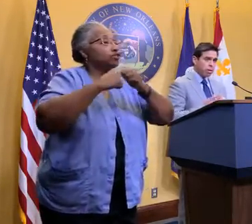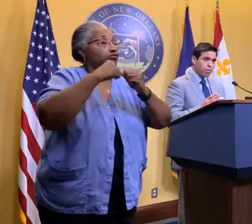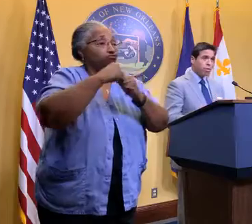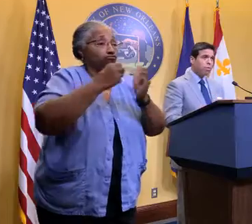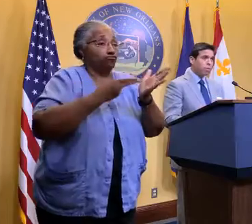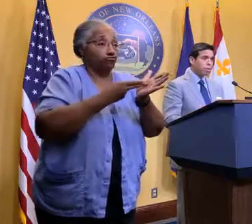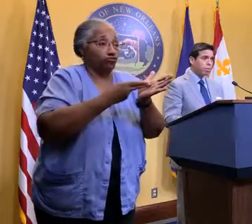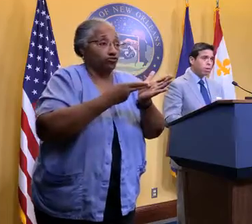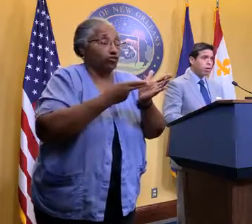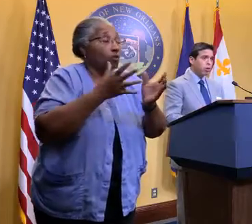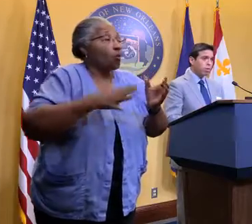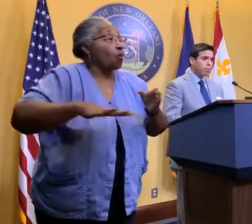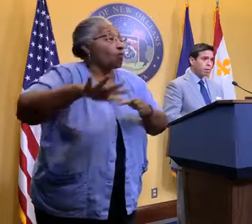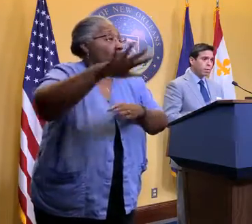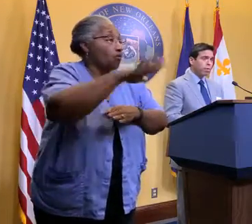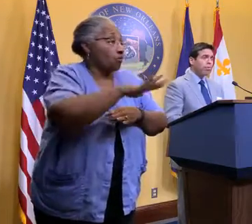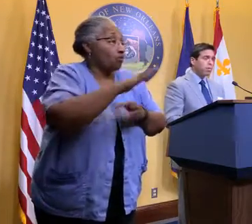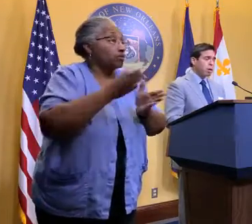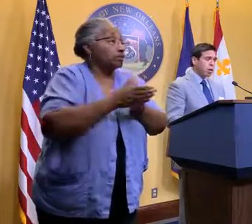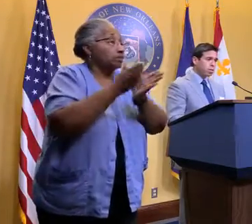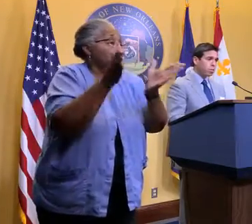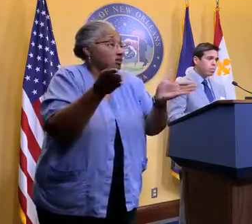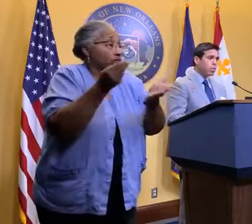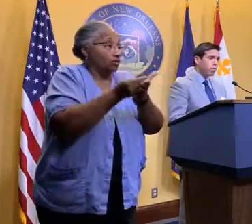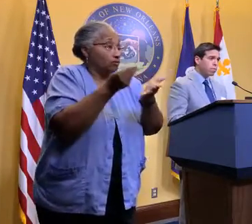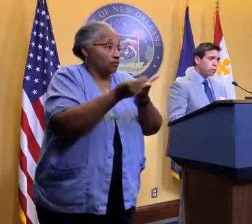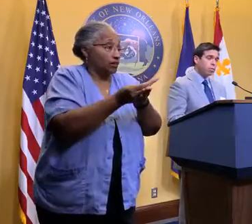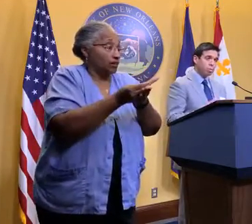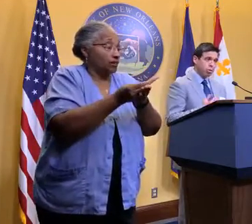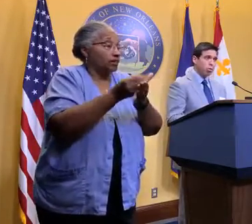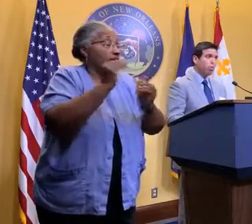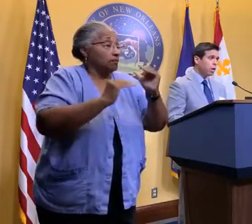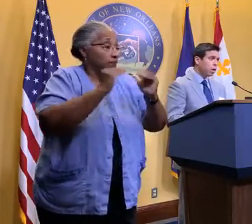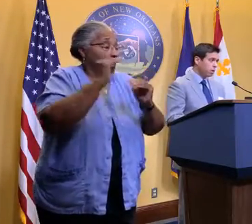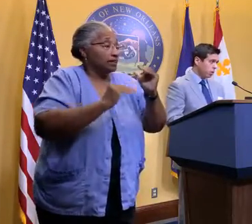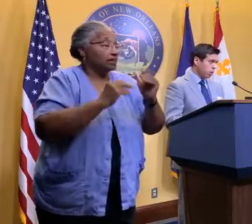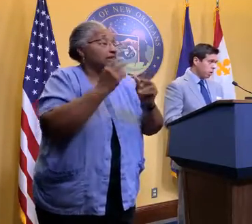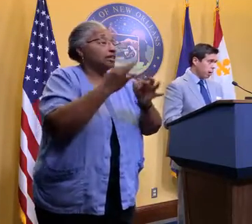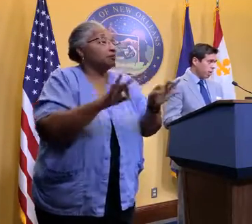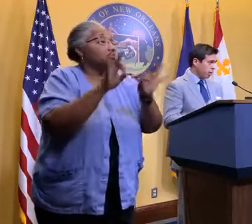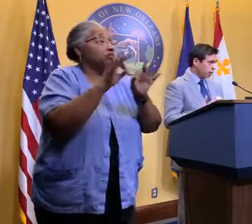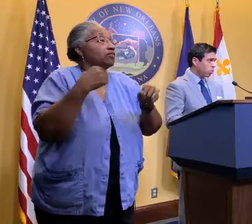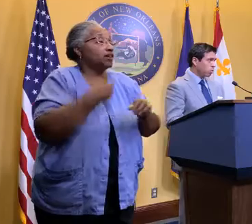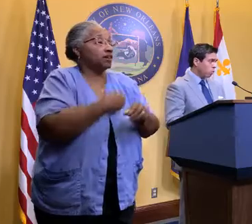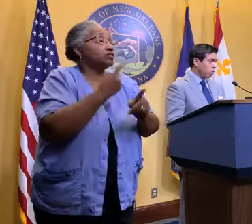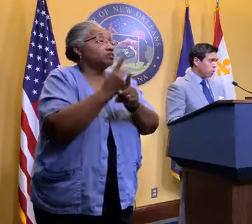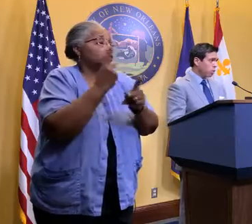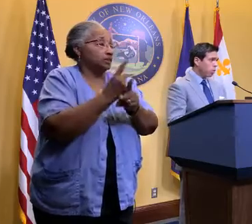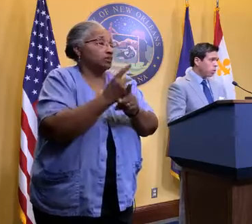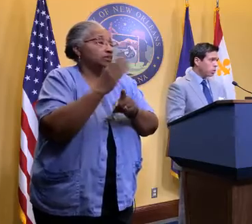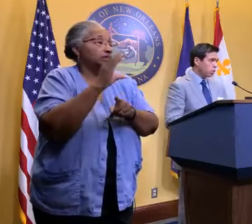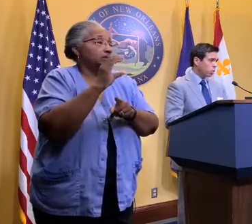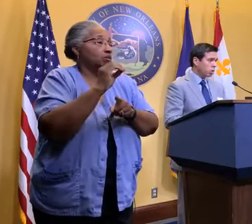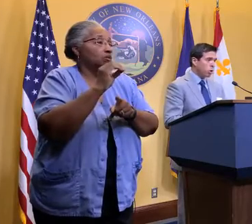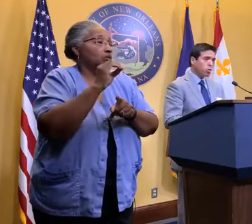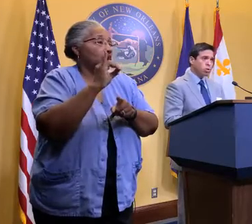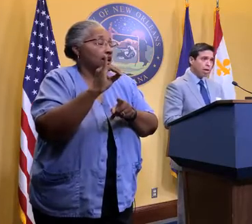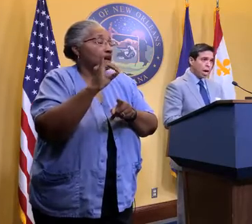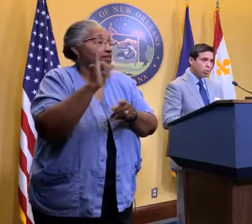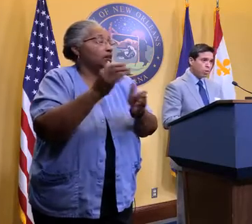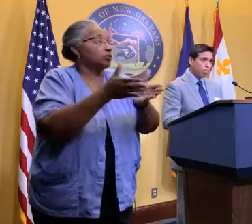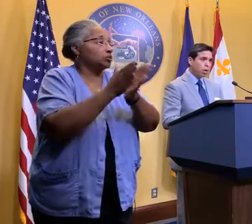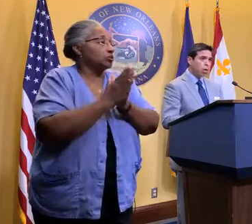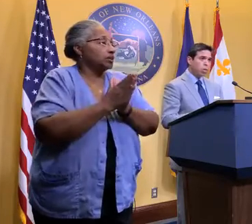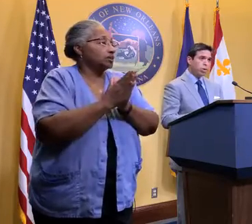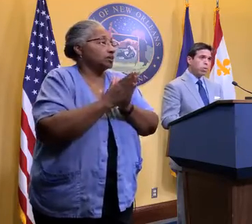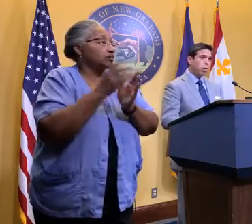integrity of the overall general fund and the fund balance, it's important for us to preserve the COI. That is, of course, was requested in regards to